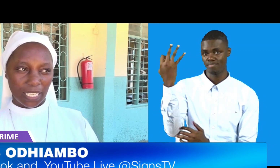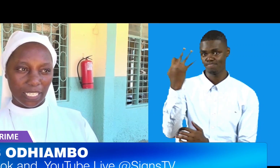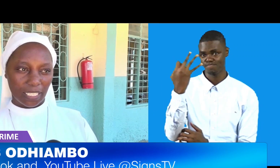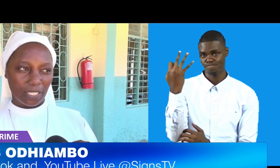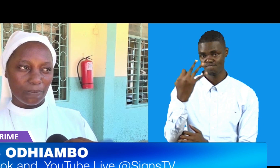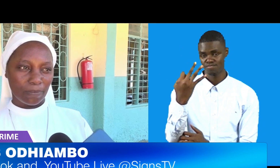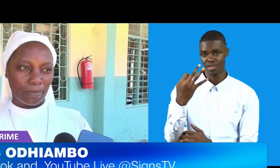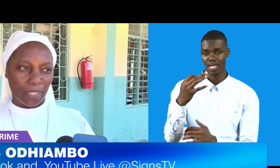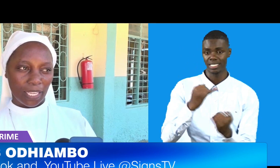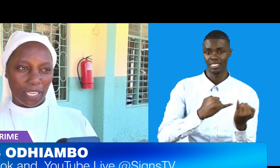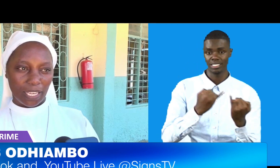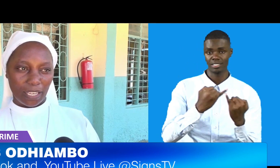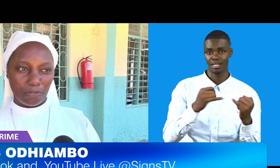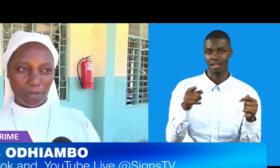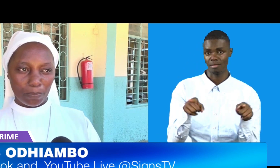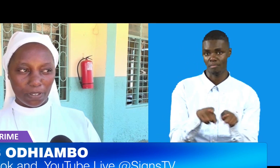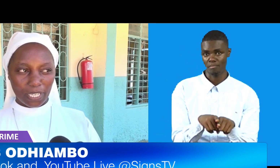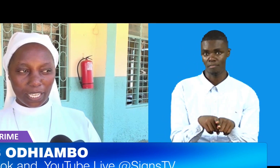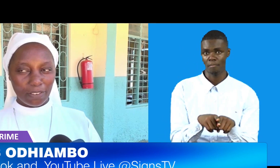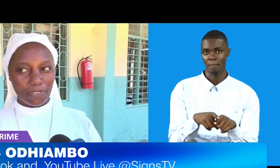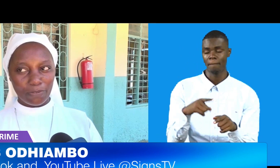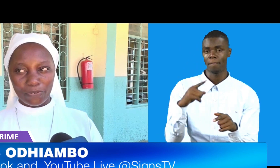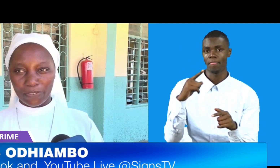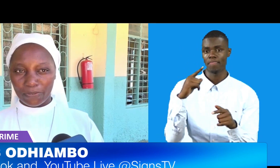on Saturday.